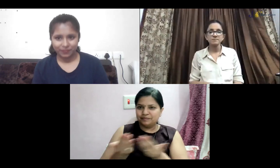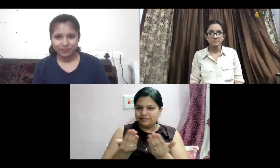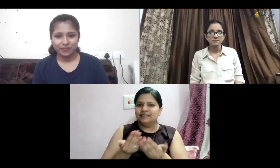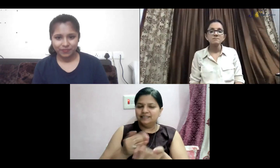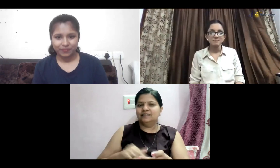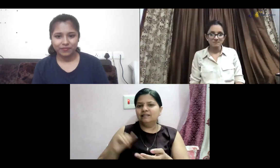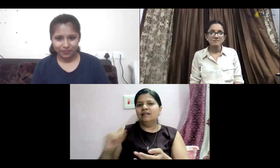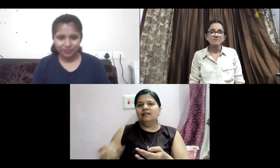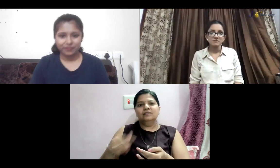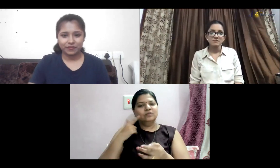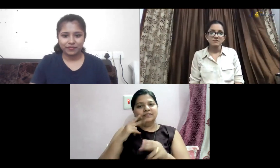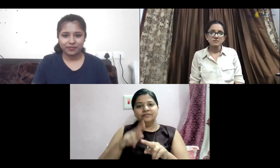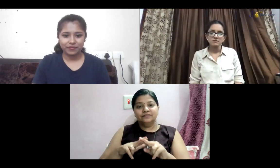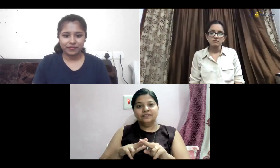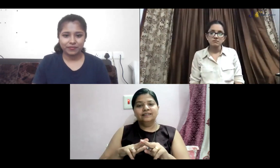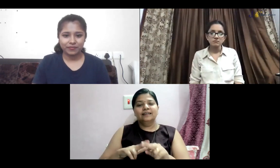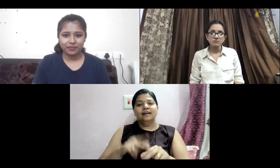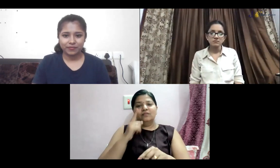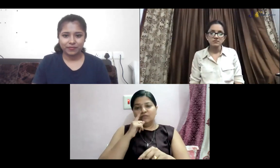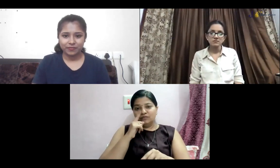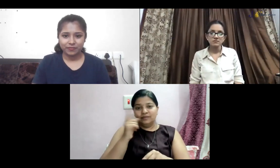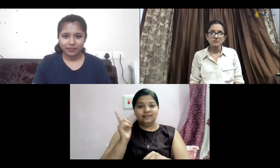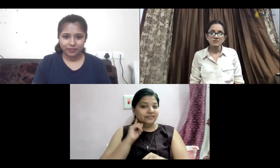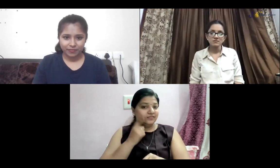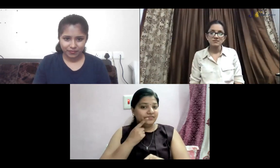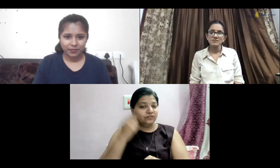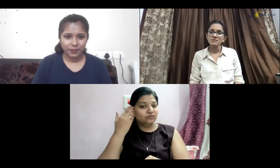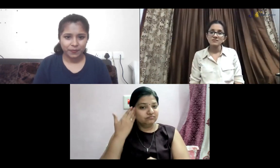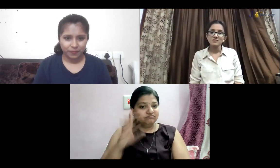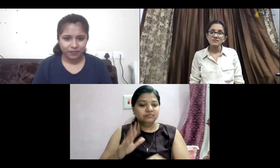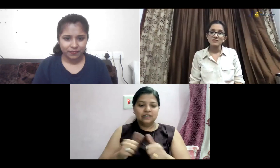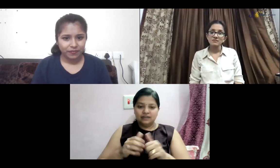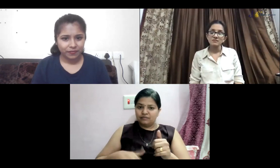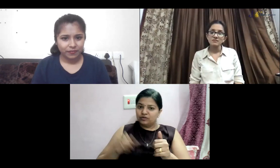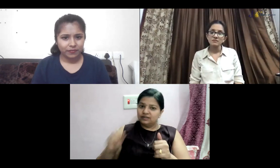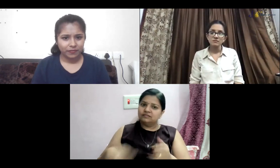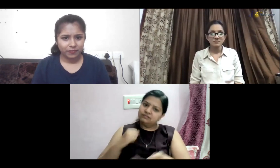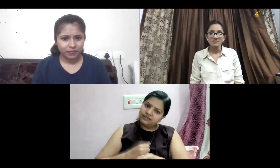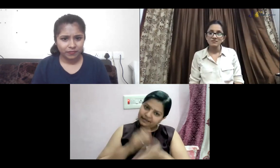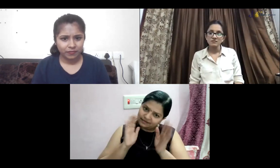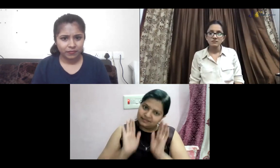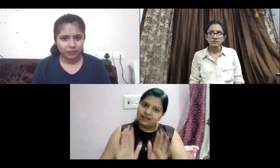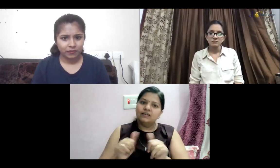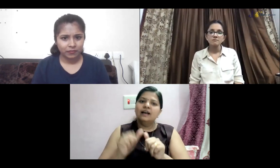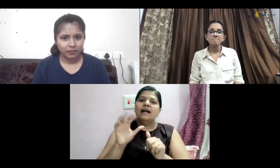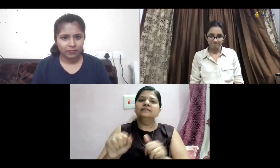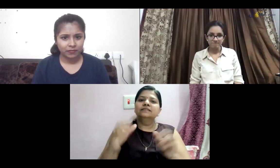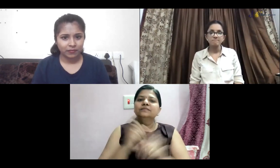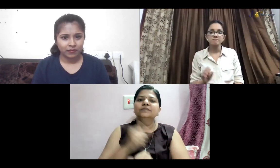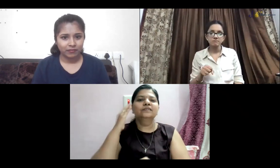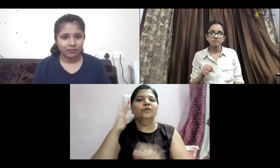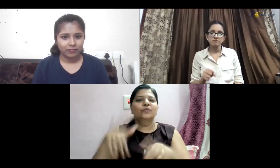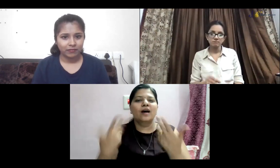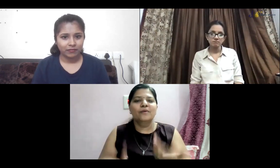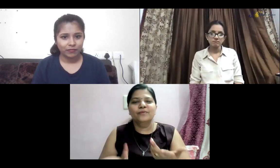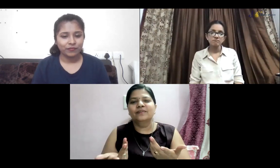Abortion, baby abortion. If women for the deaf, they are not aware about the abortion, they